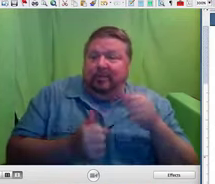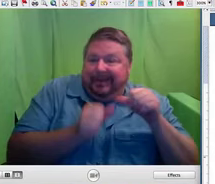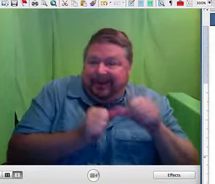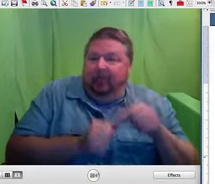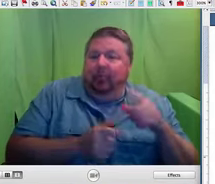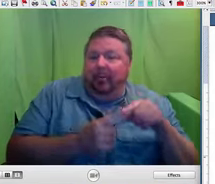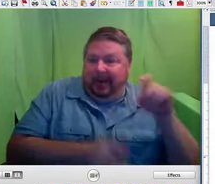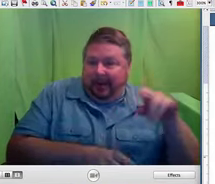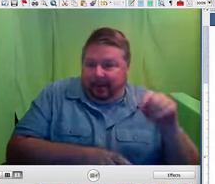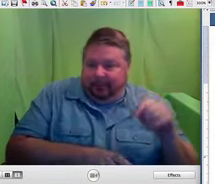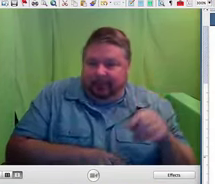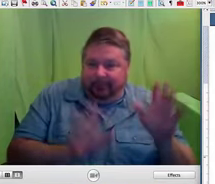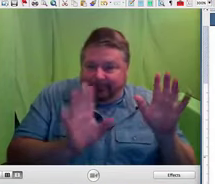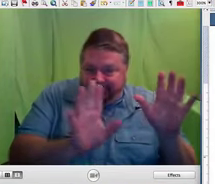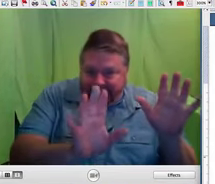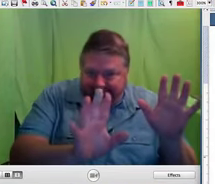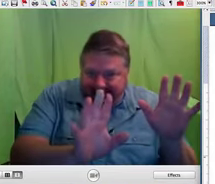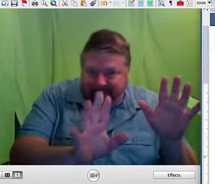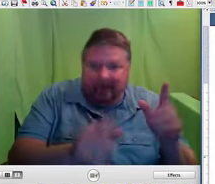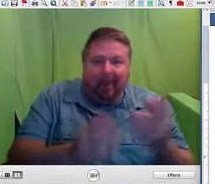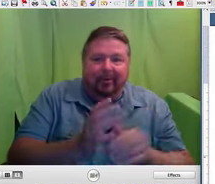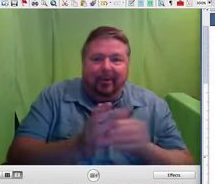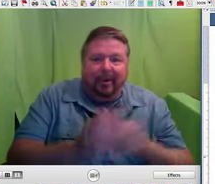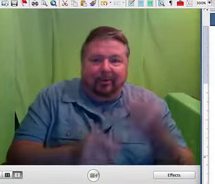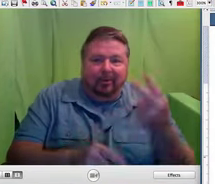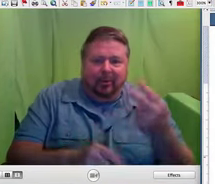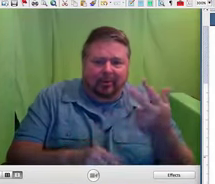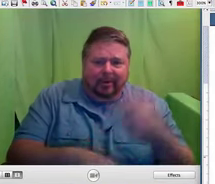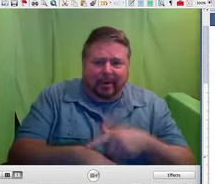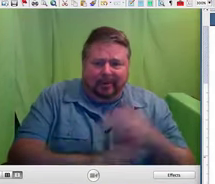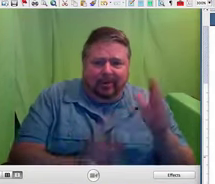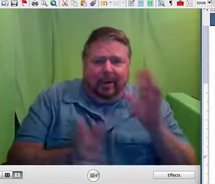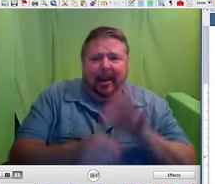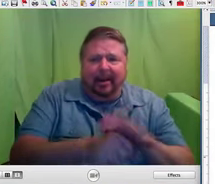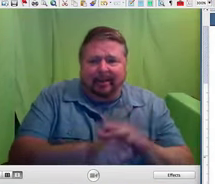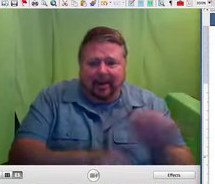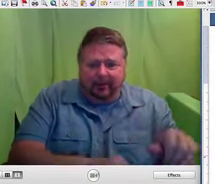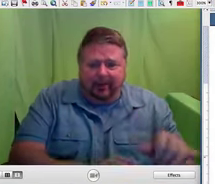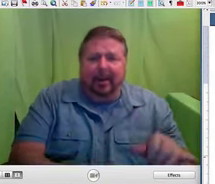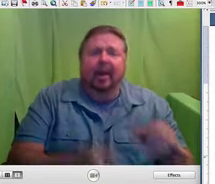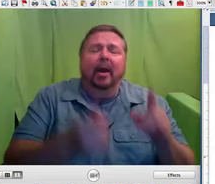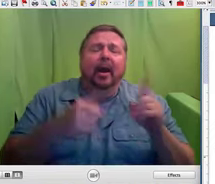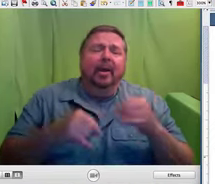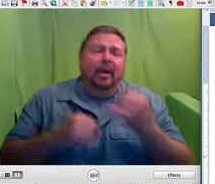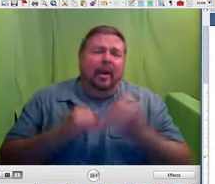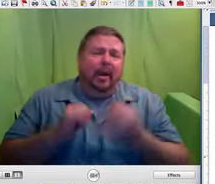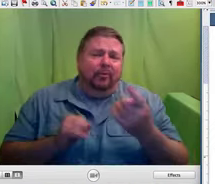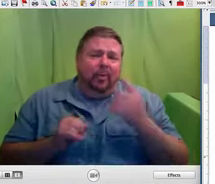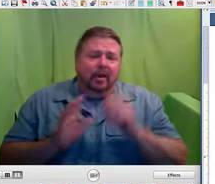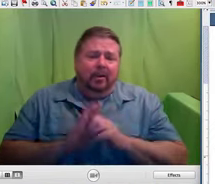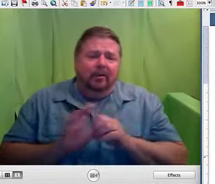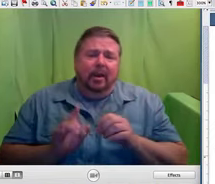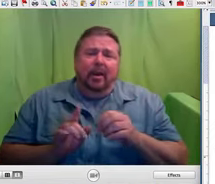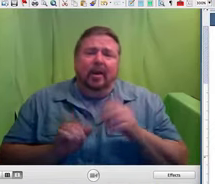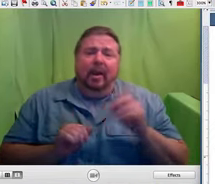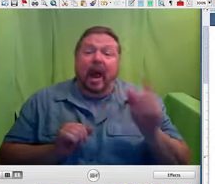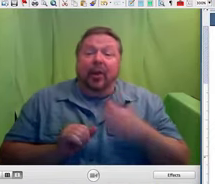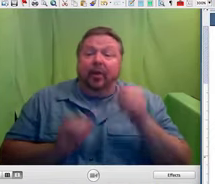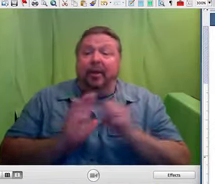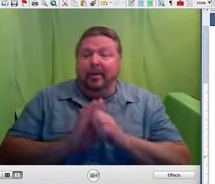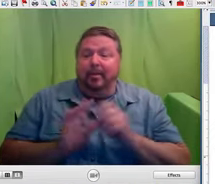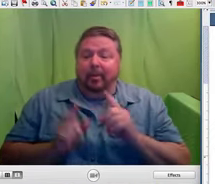stress when we need it. Okay, I've said that two or three times now. I think it's enough. And the last one is